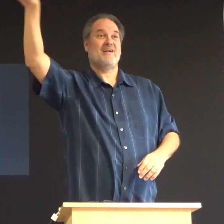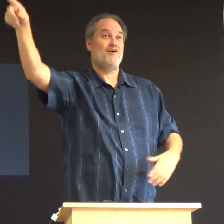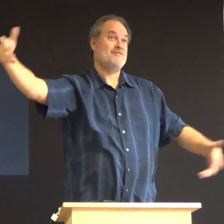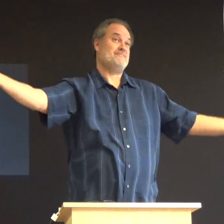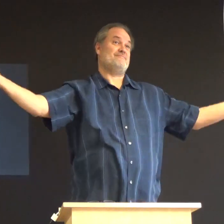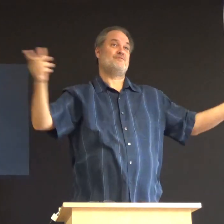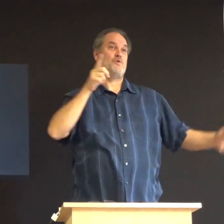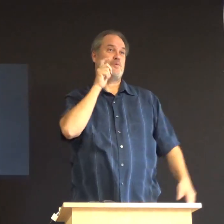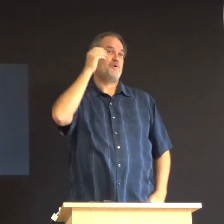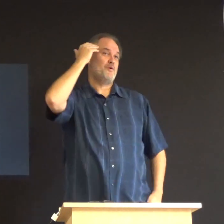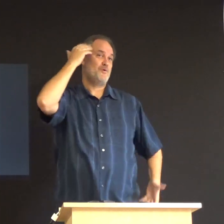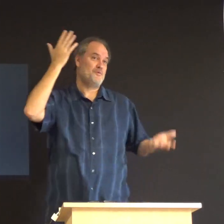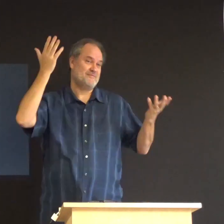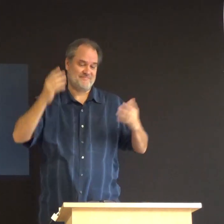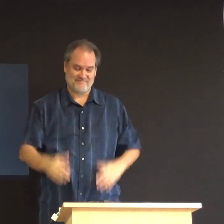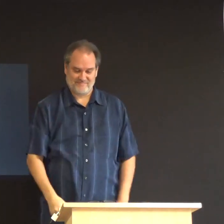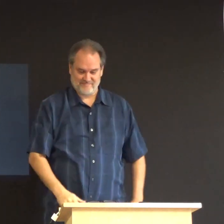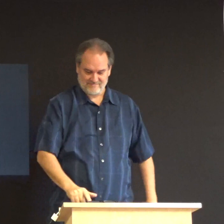pastors and go and preach. Who knows?